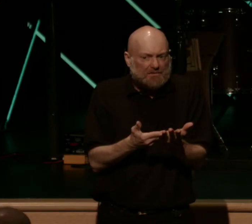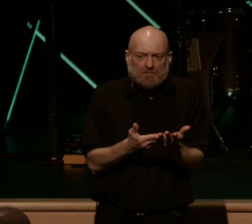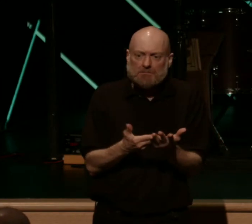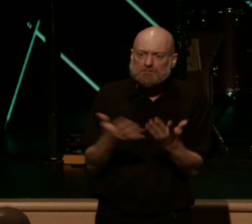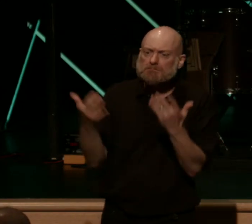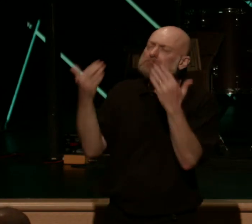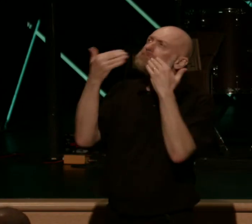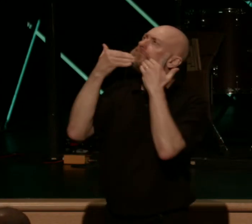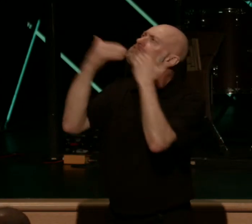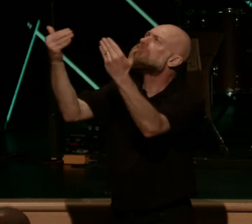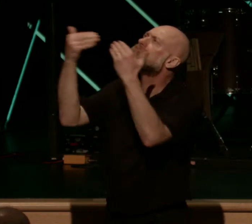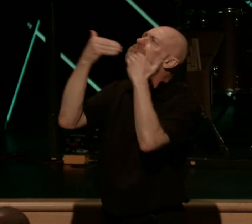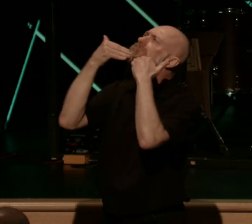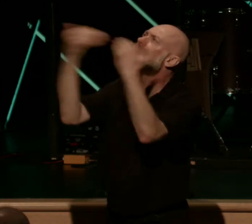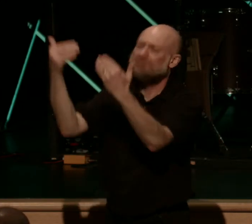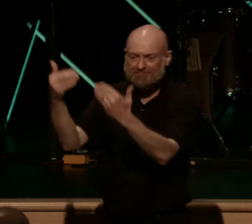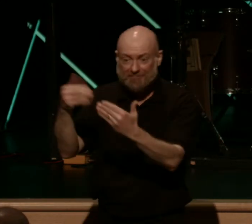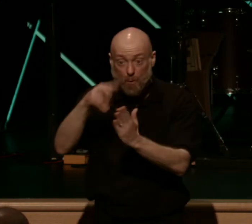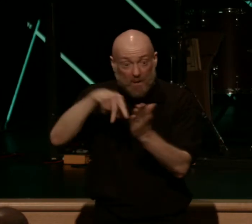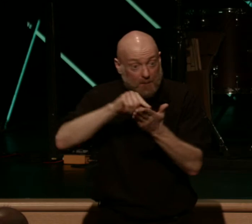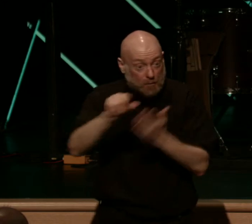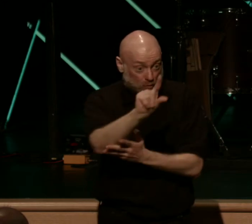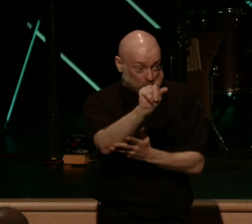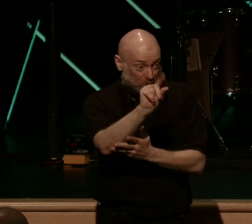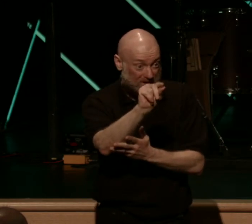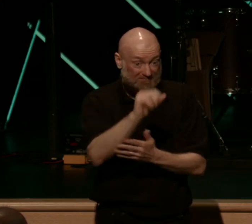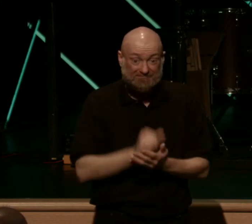gratitude. Gratitude. Have a look at verse 20.